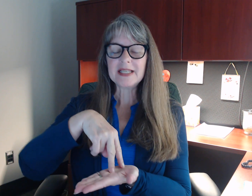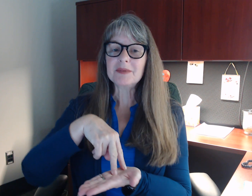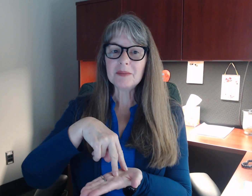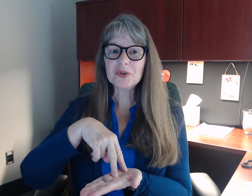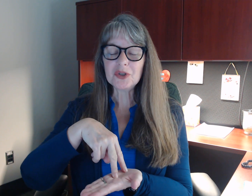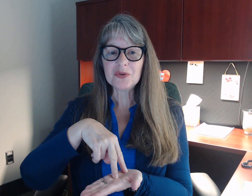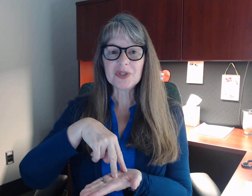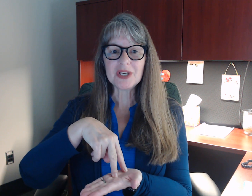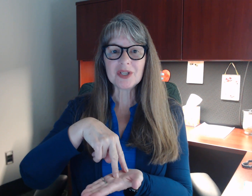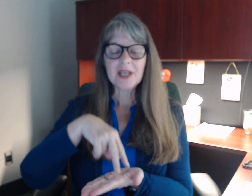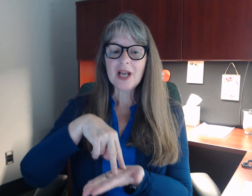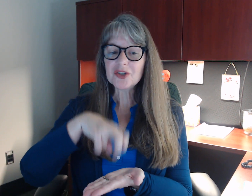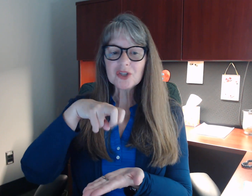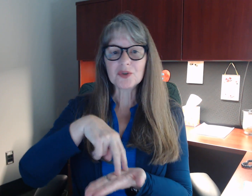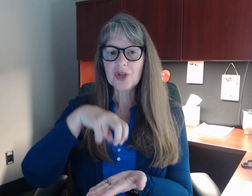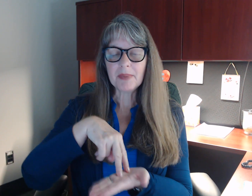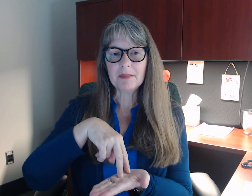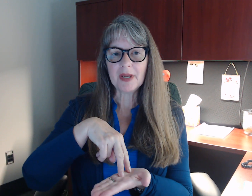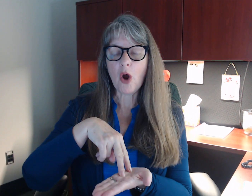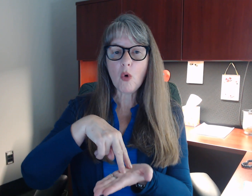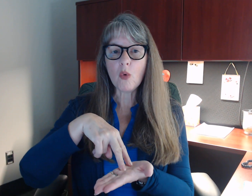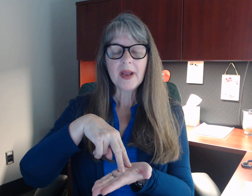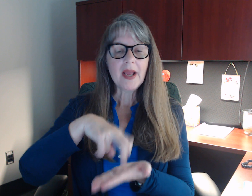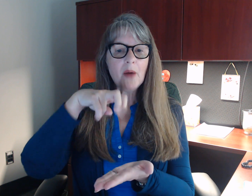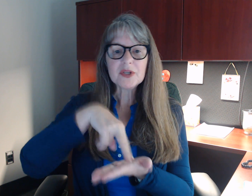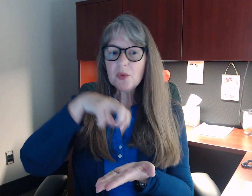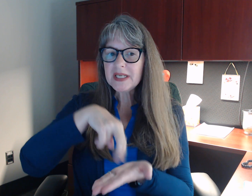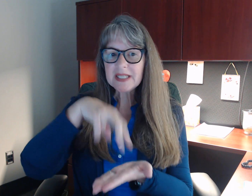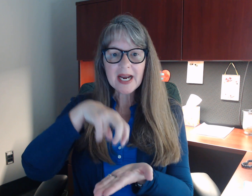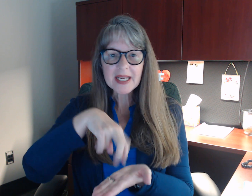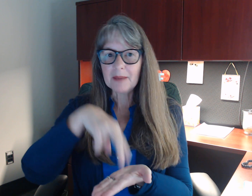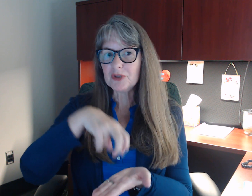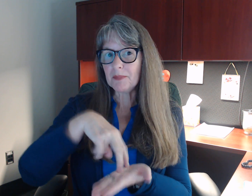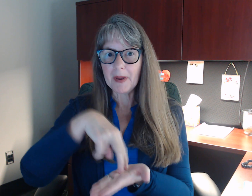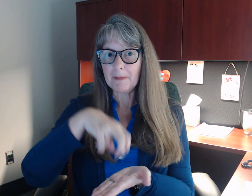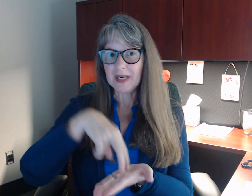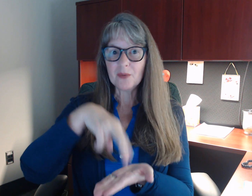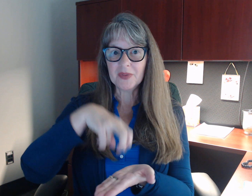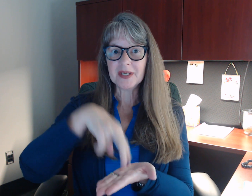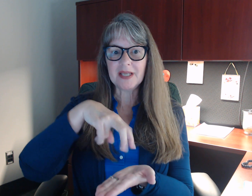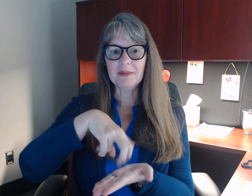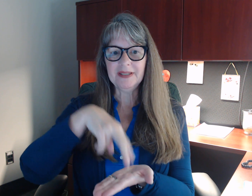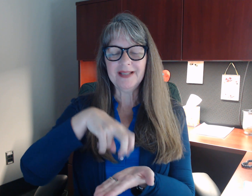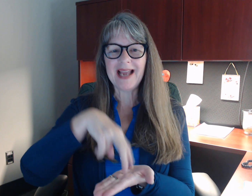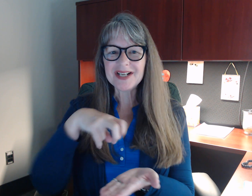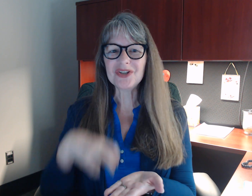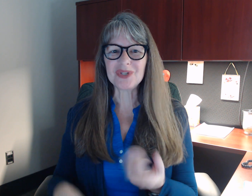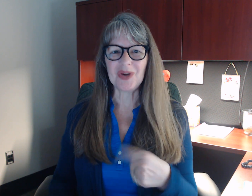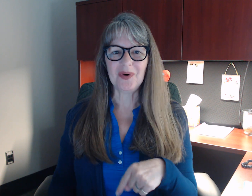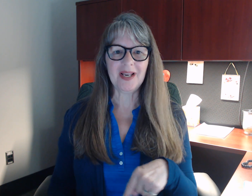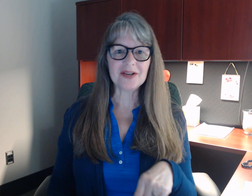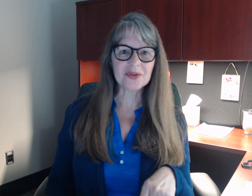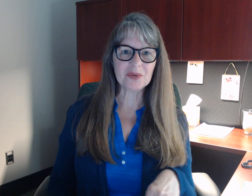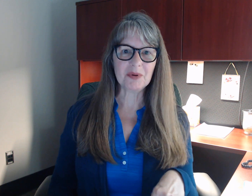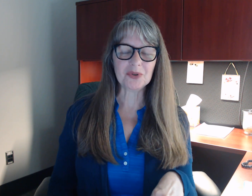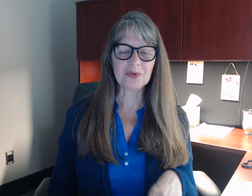Sometimes you can use this not just for jumping, but oh, I was so excited. I'm jump up and down with the excitement. I like to use that one, and I do see people do that, like,